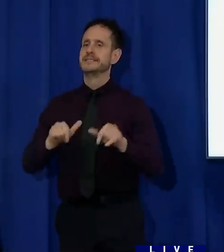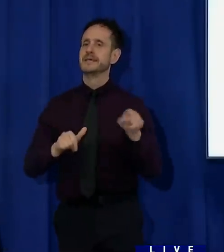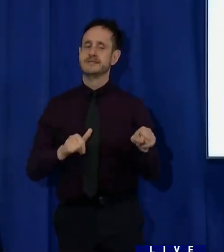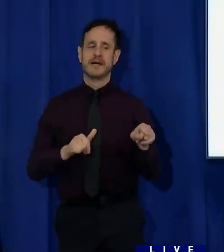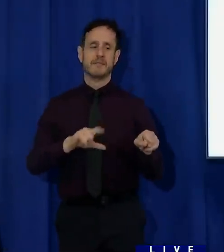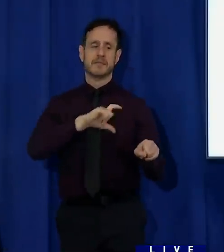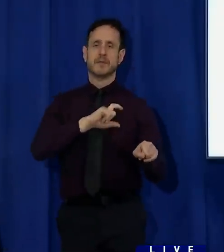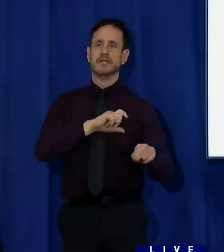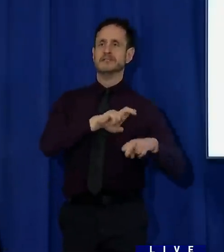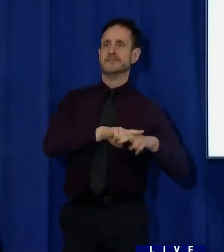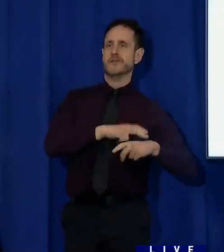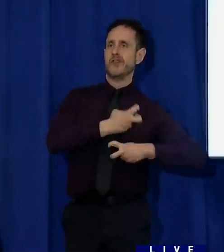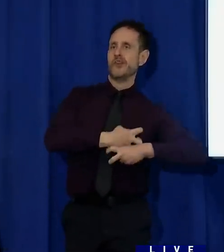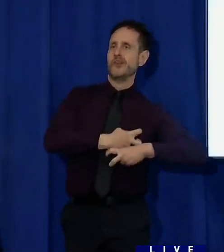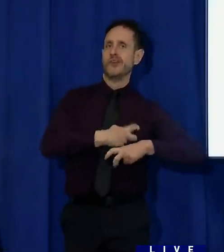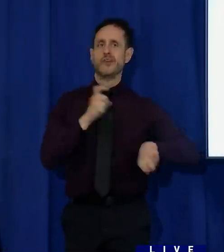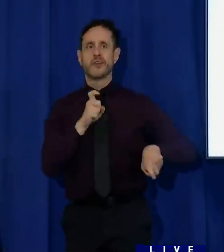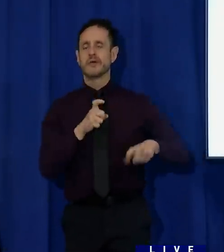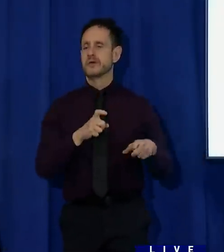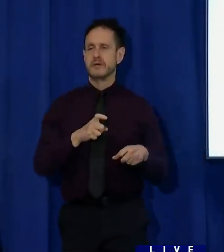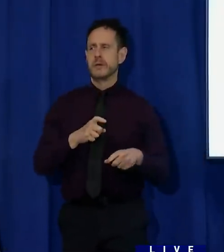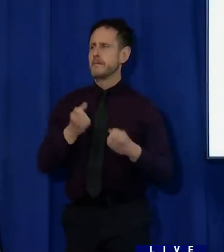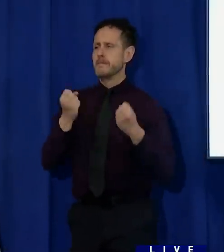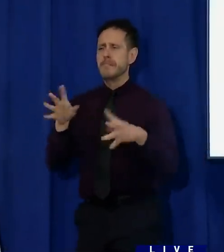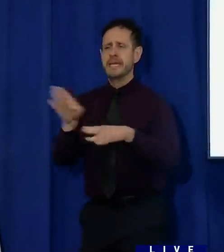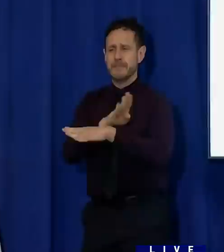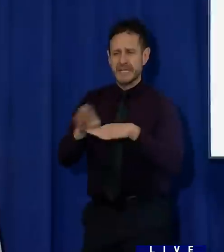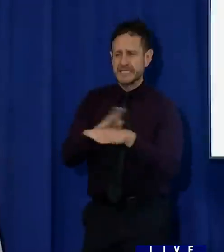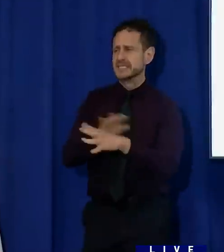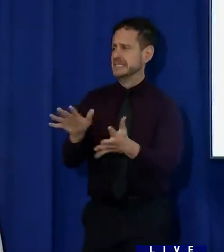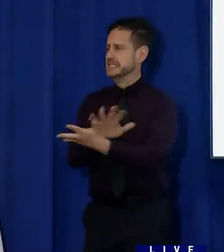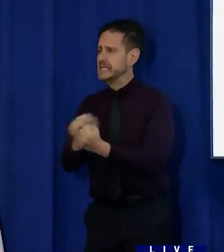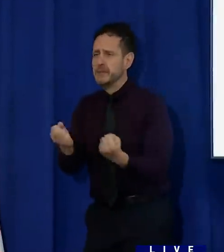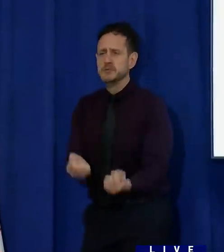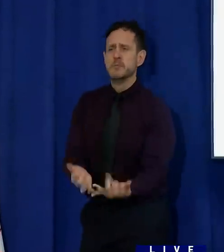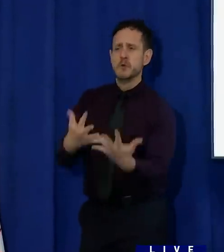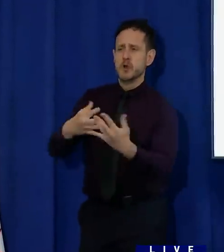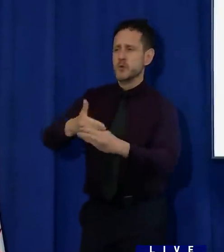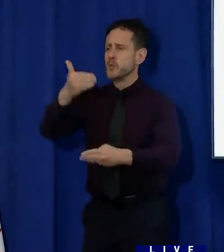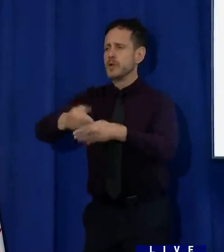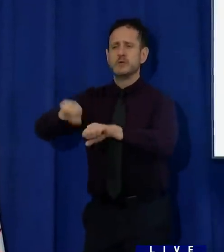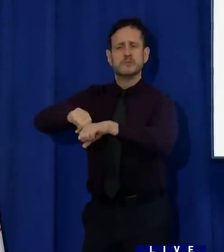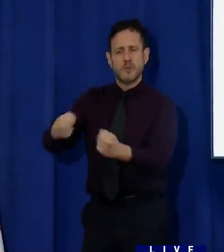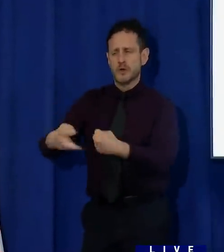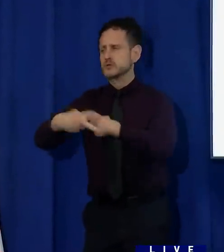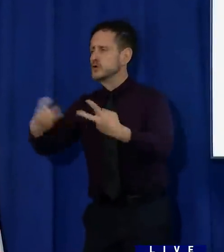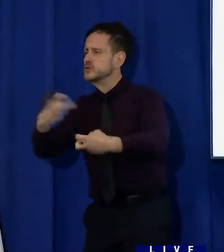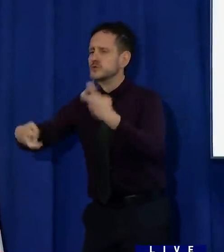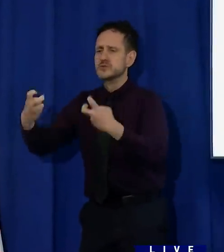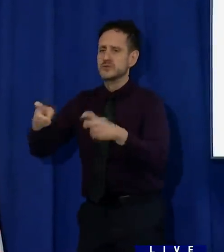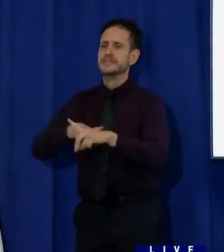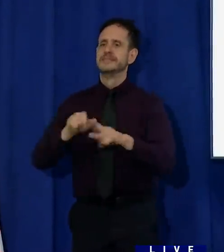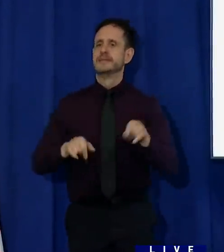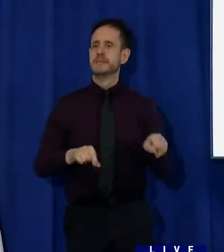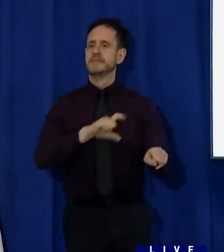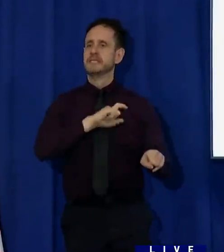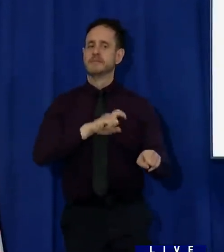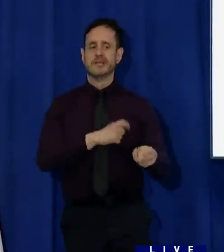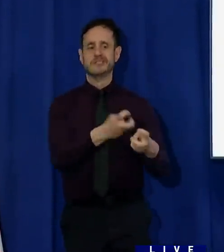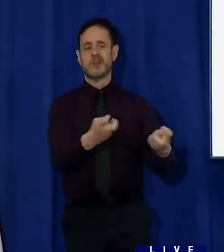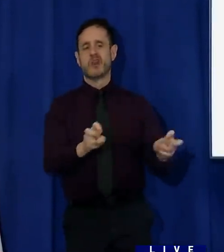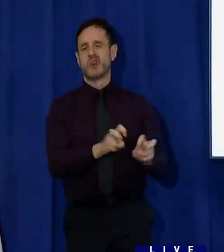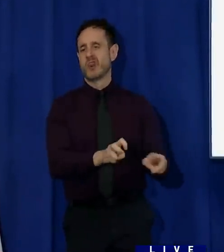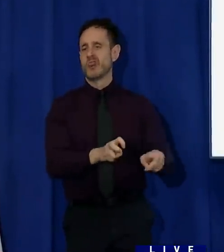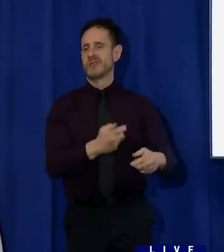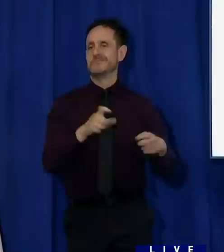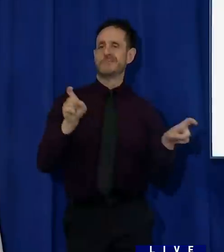and countless businesses damaged and looted the same time that these officers sat there. So we're